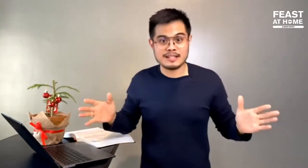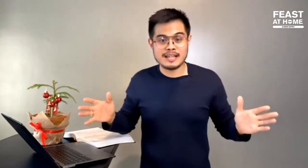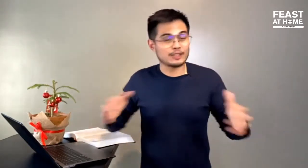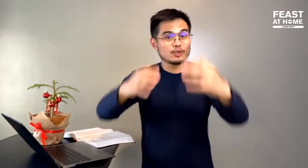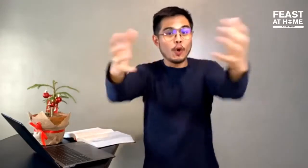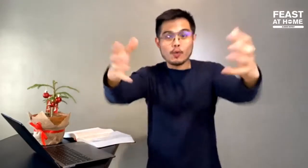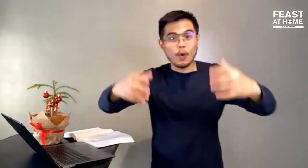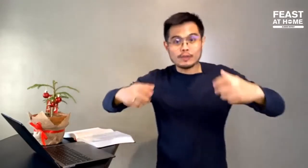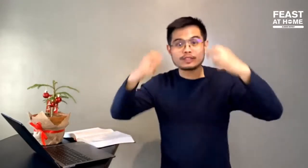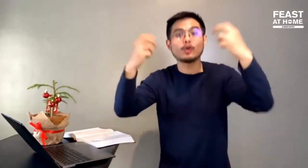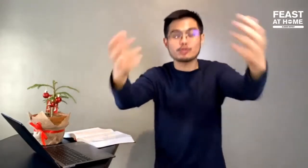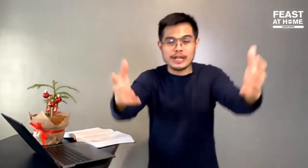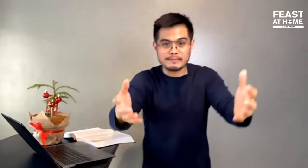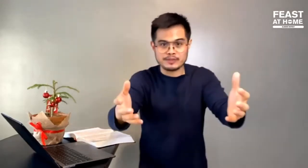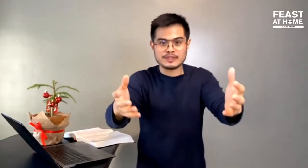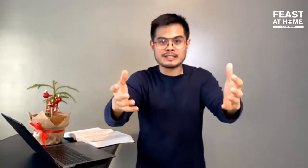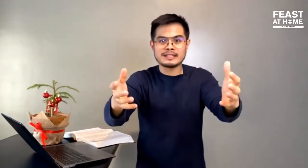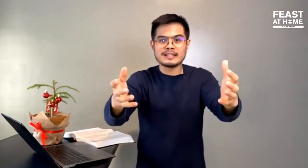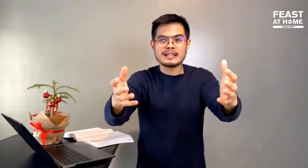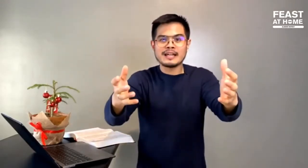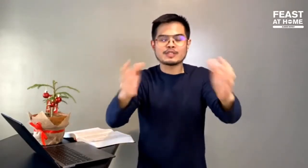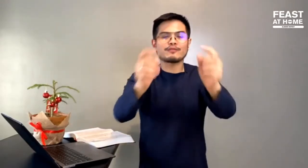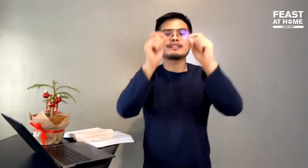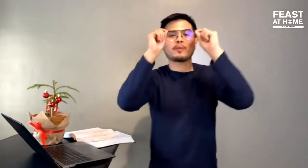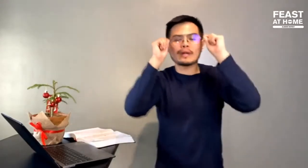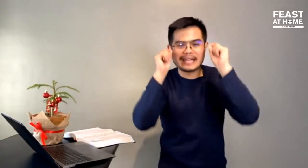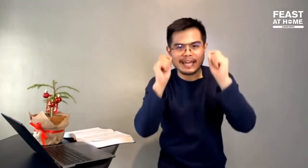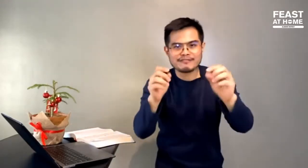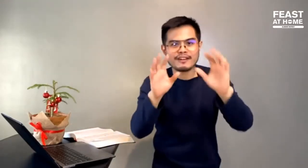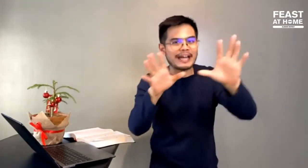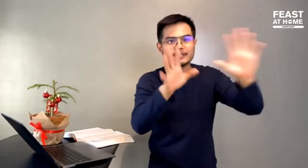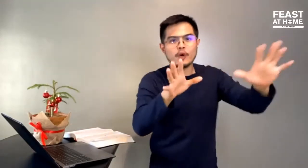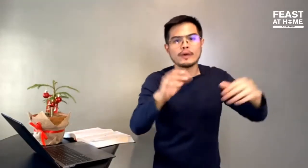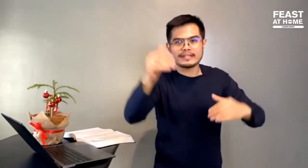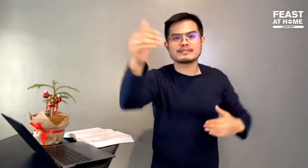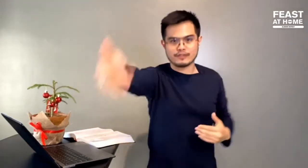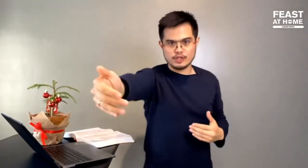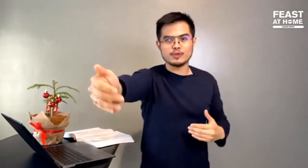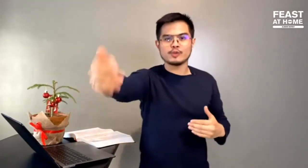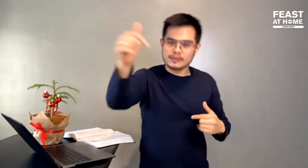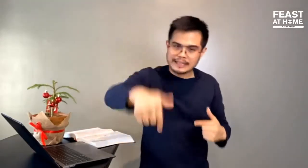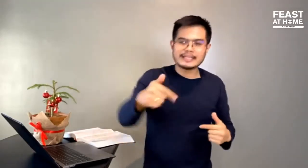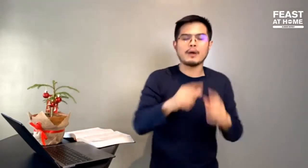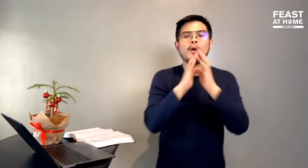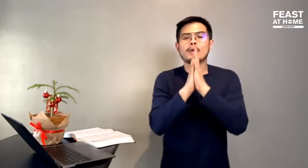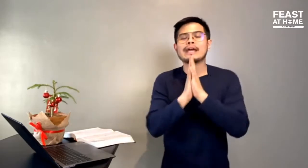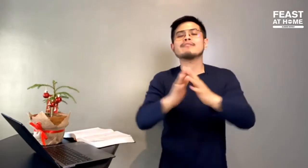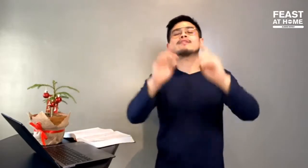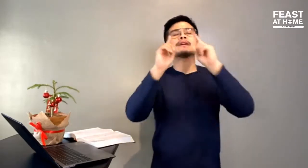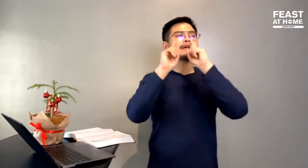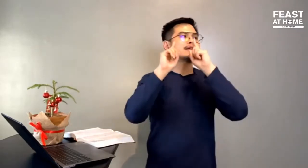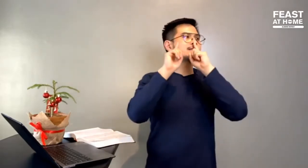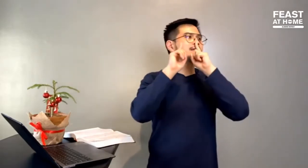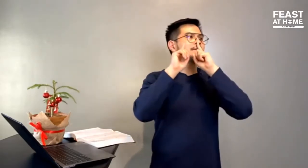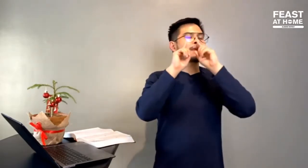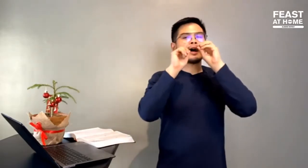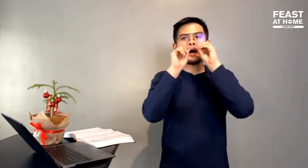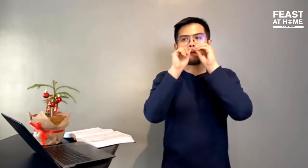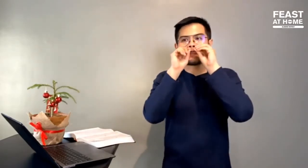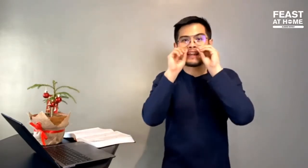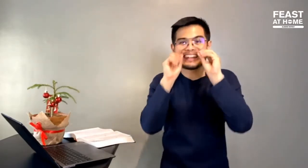past year. And so no goals, no dreams. So friends, whatever that no is for you right now, whatever